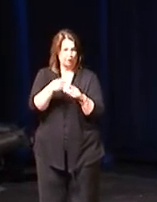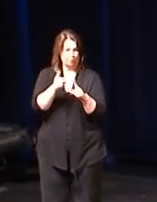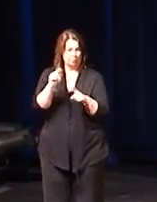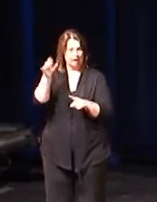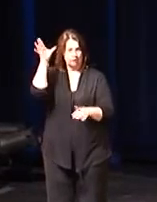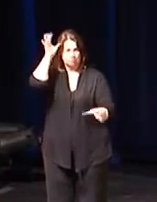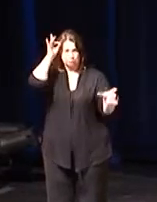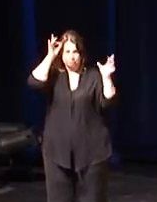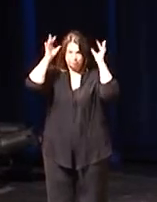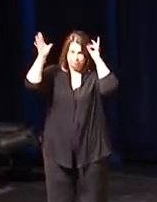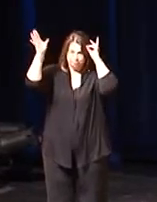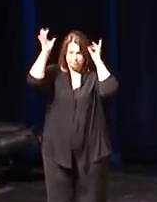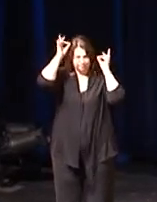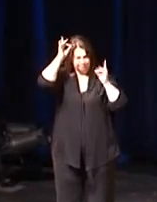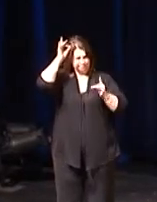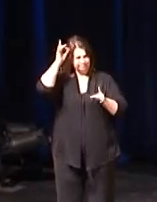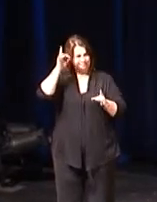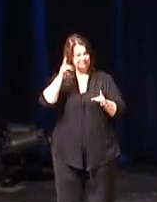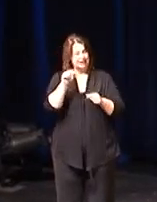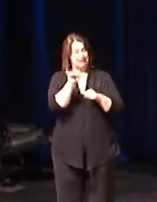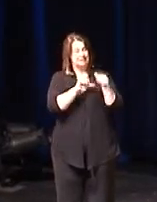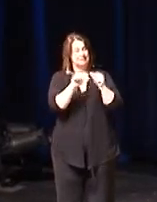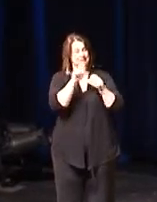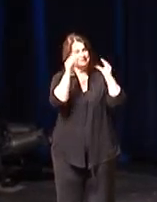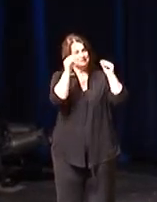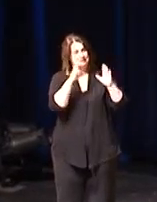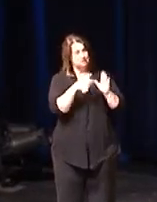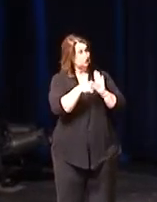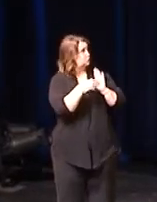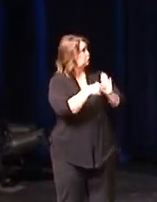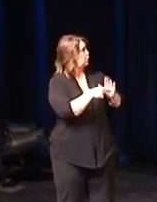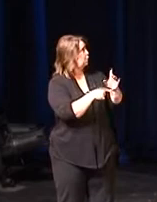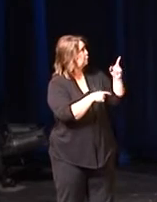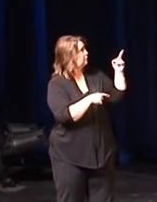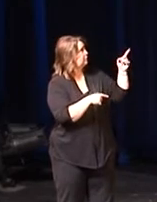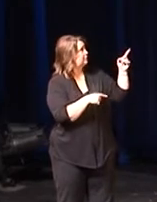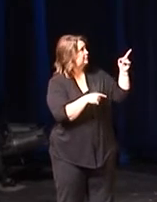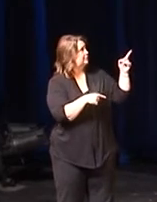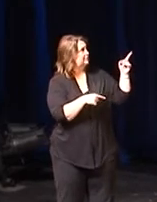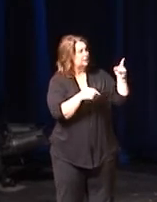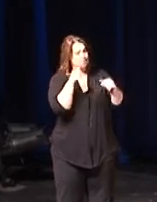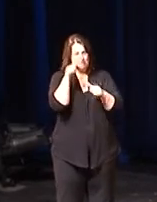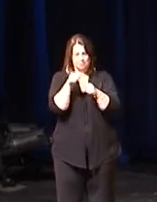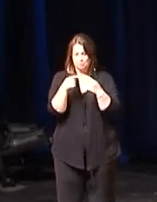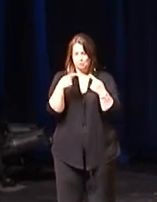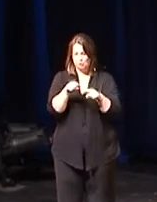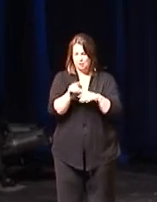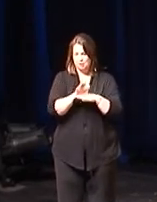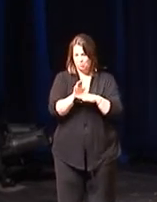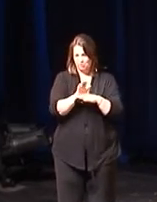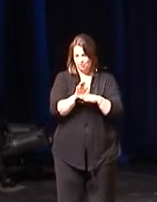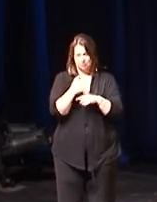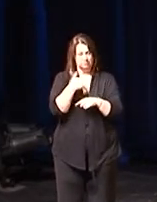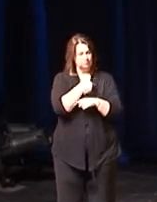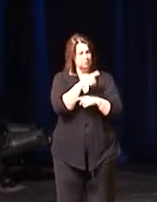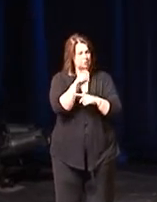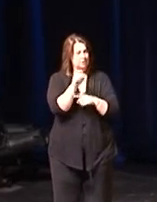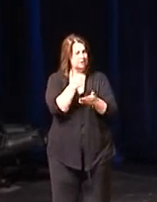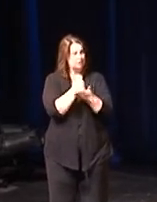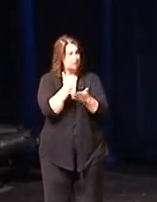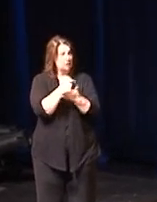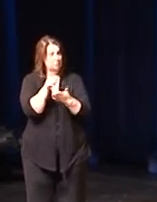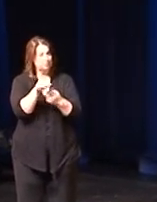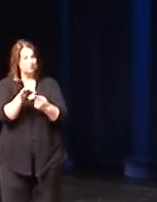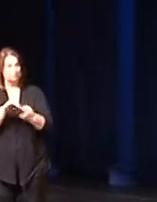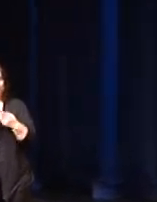really got to turn around. He was shown this absolutely beautifully in the movie. You know, we've got to help these unique students to be successful.